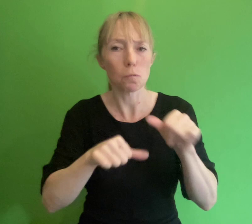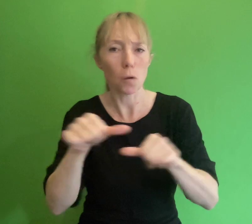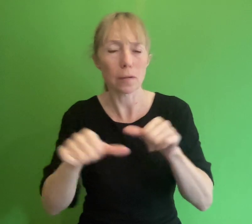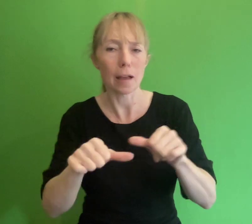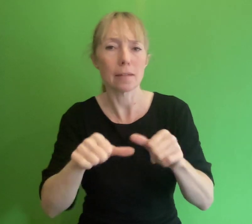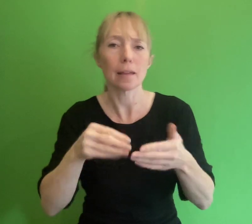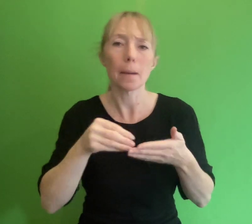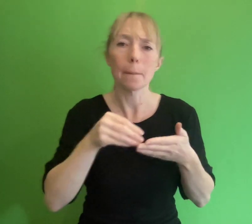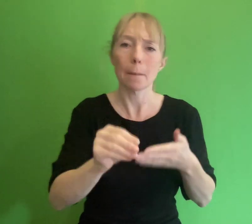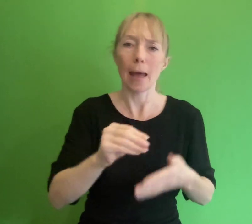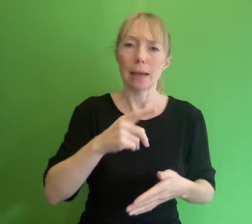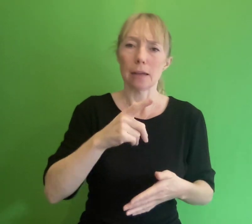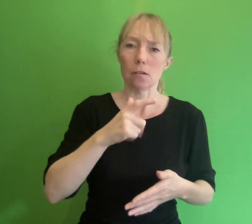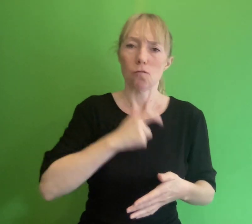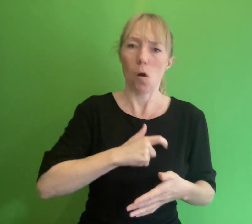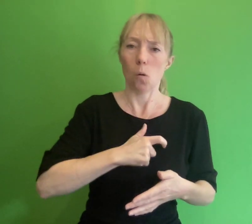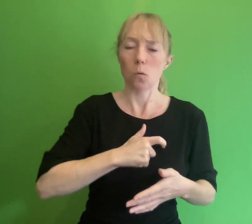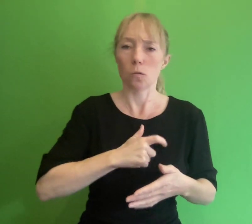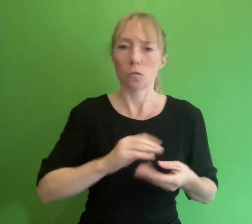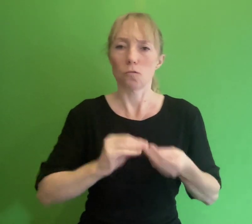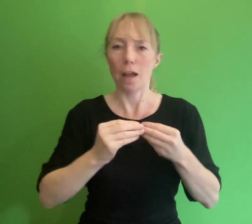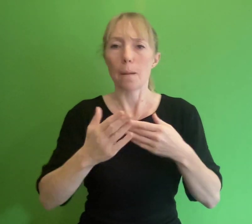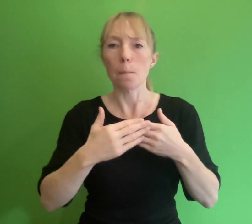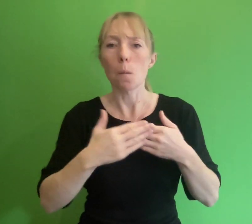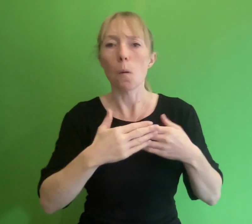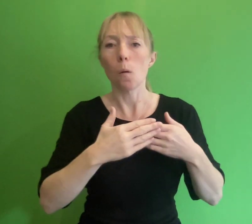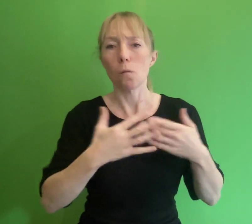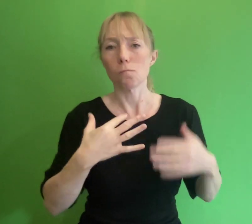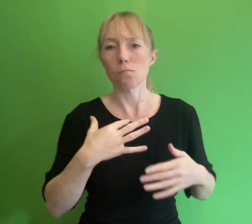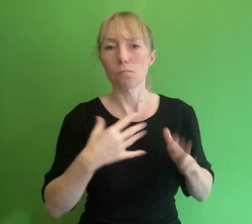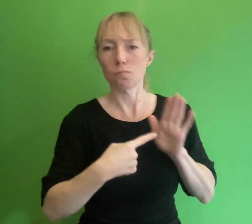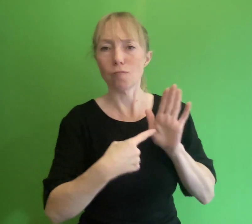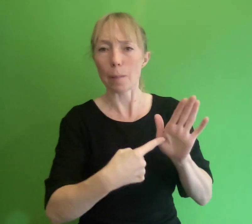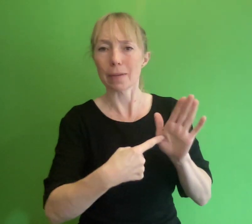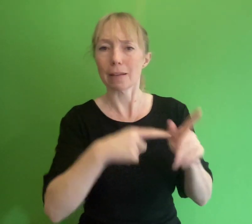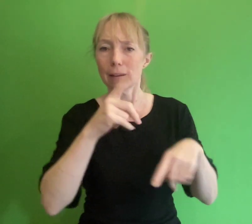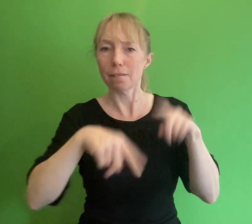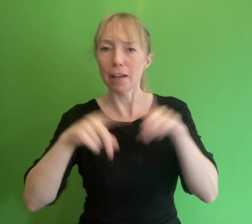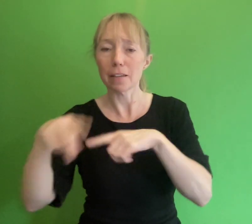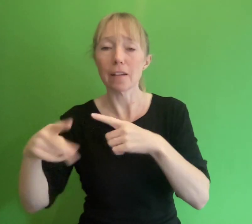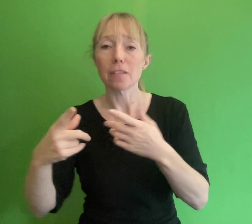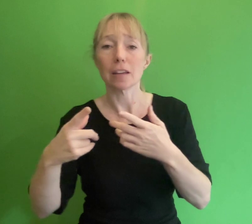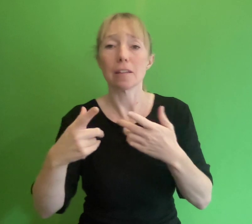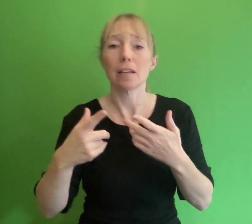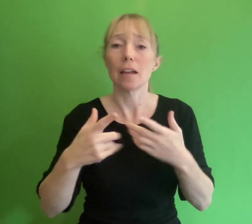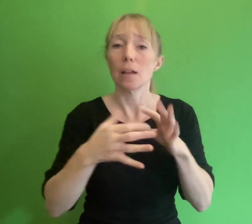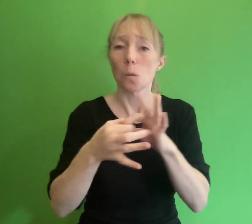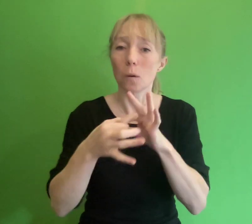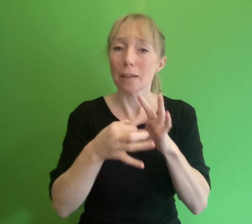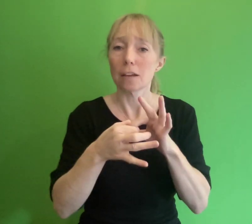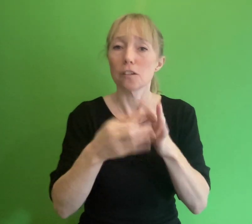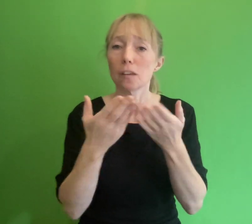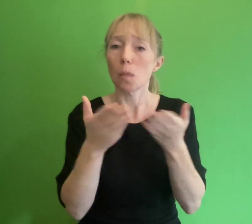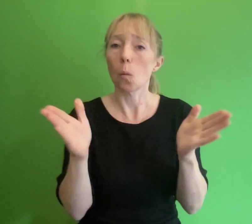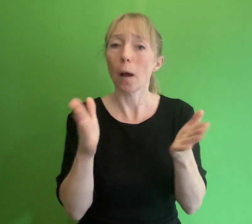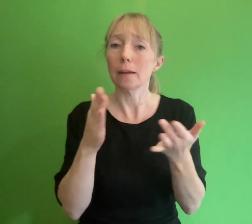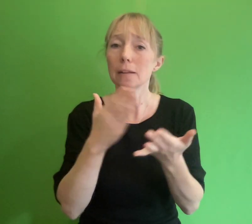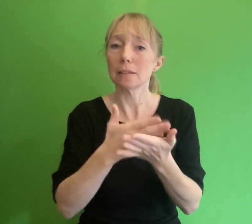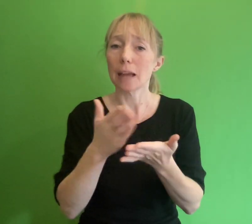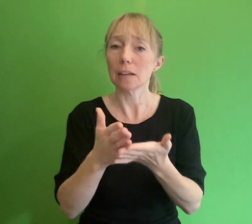a more representative diversity in organisations and the wider sector. The next stages will be to